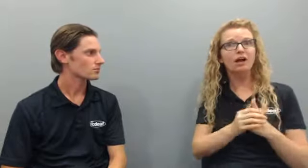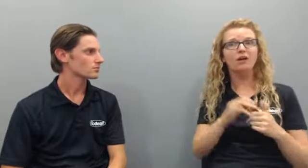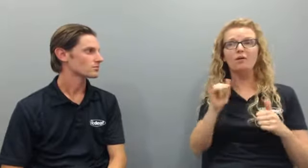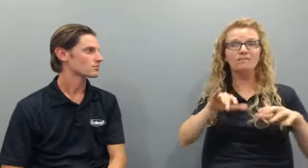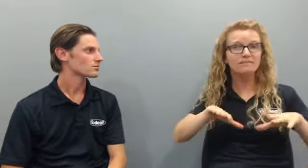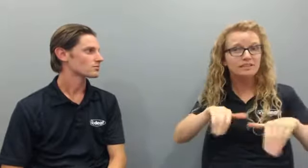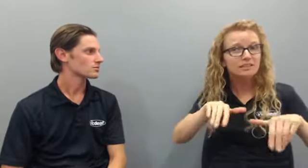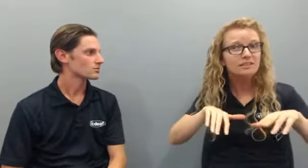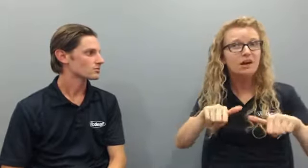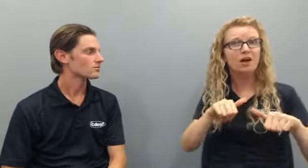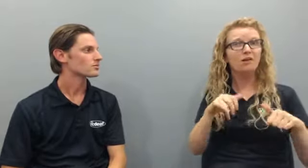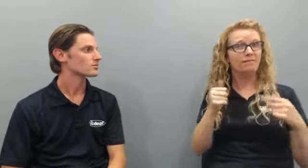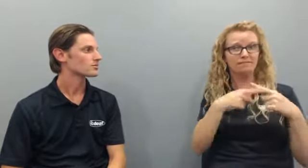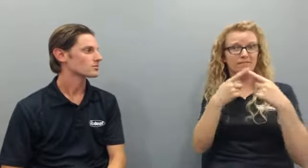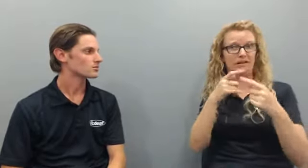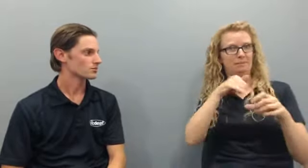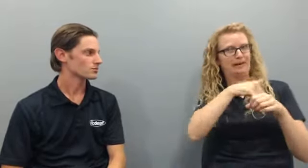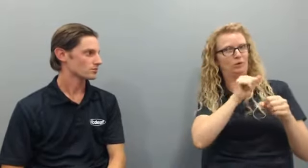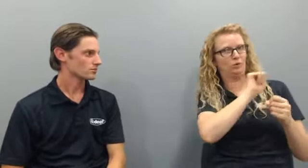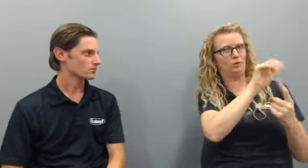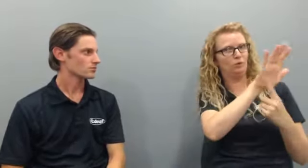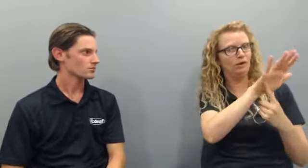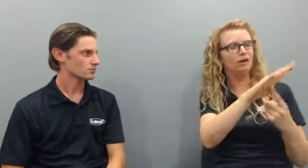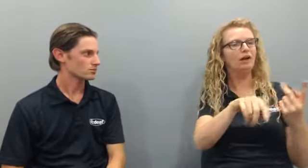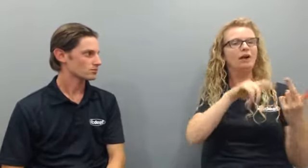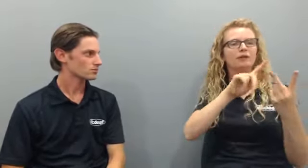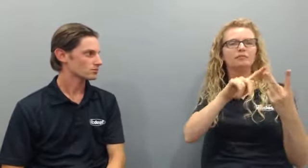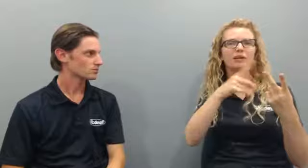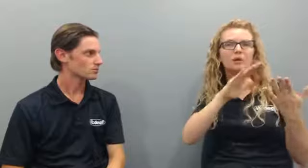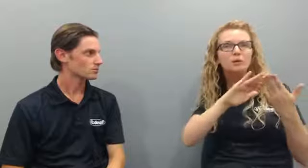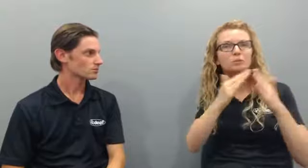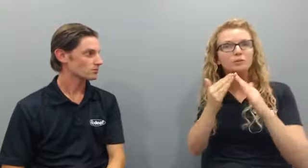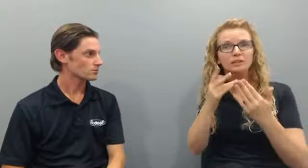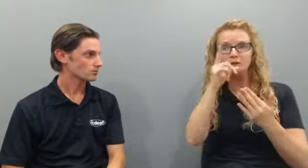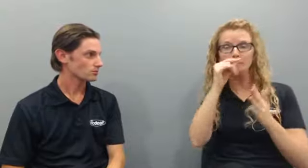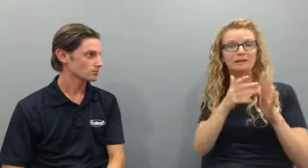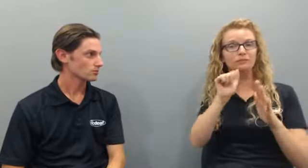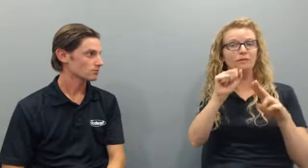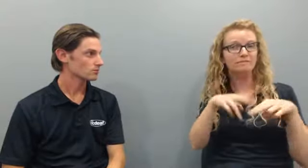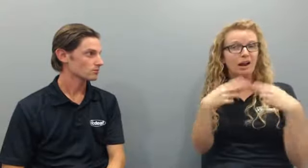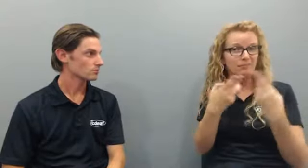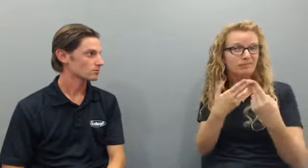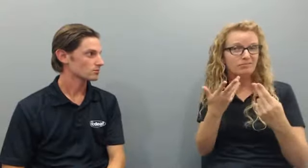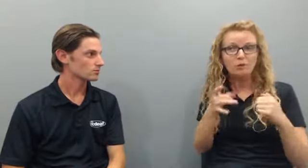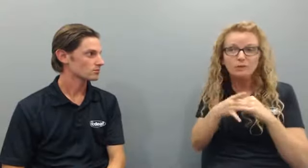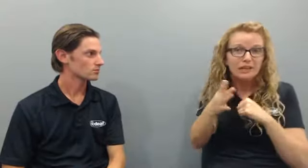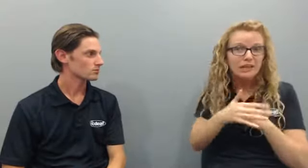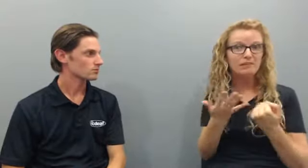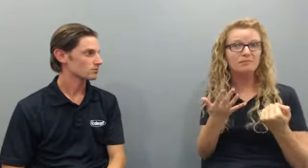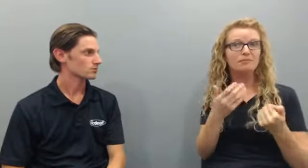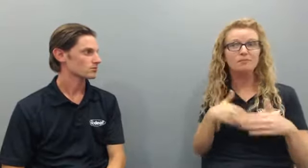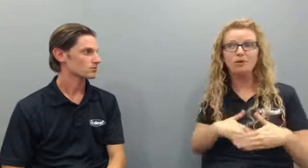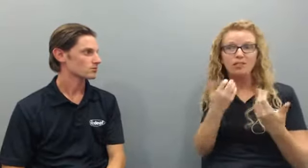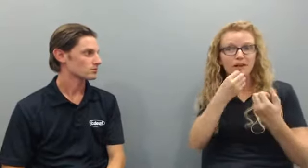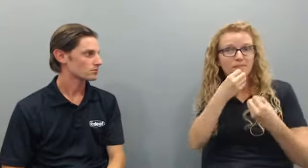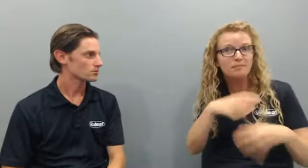it's a dentist, GP, a physio, anything that's medical related. And then think about how many community related events. It could be